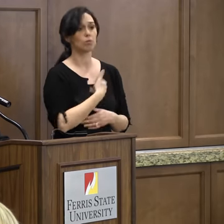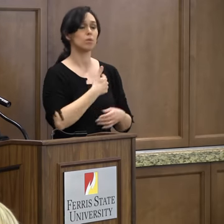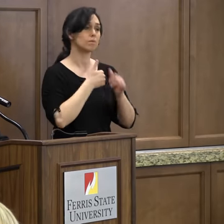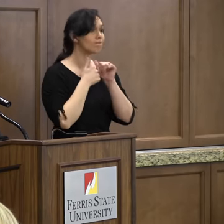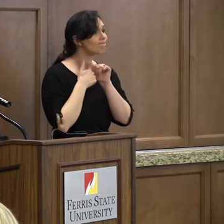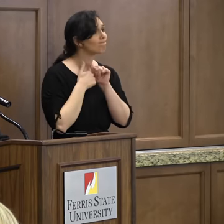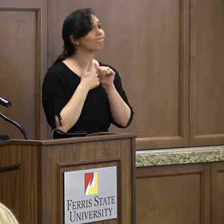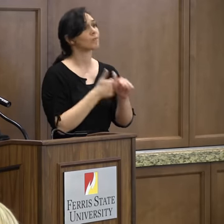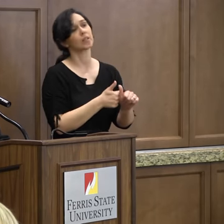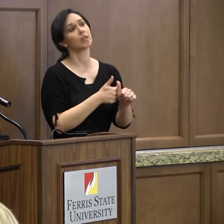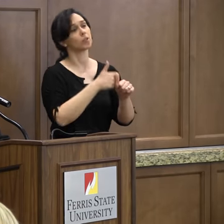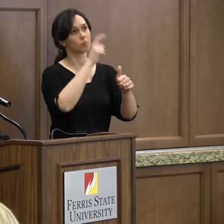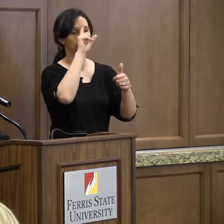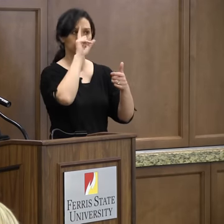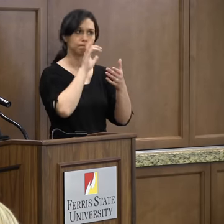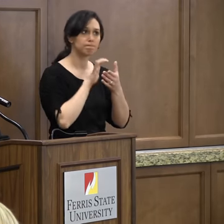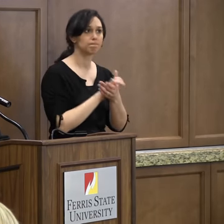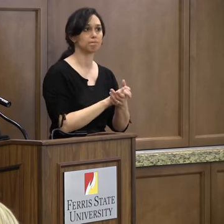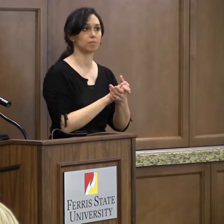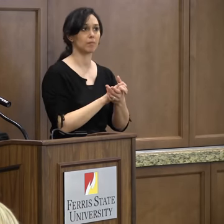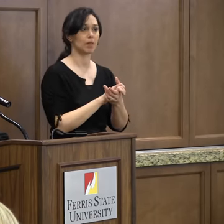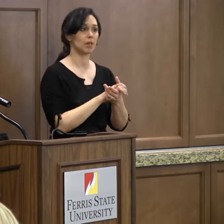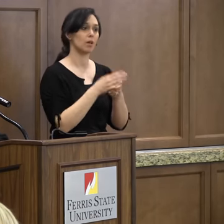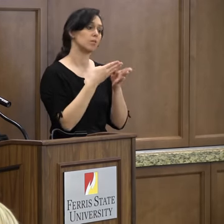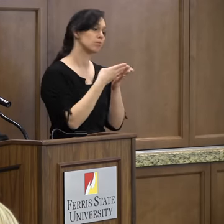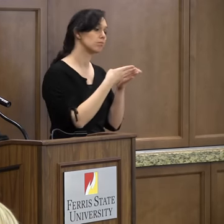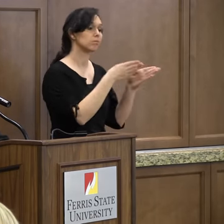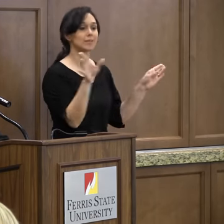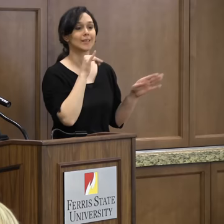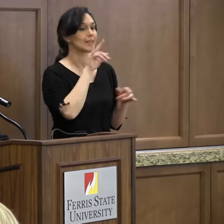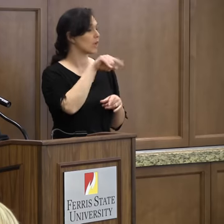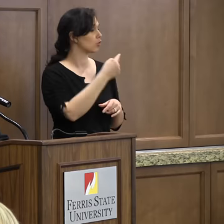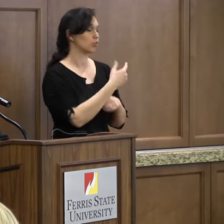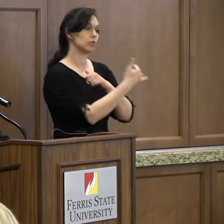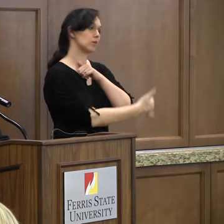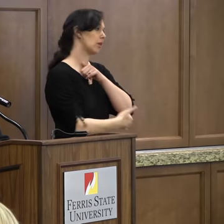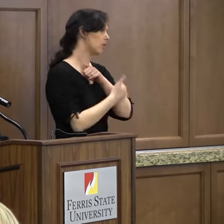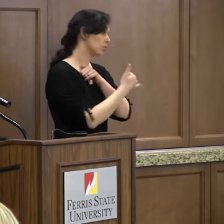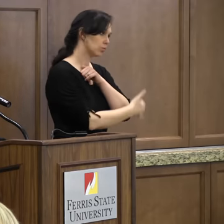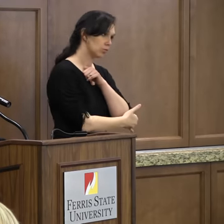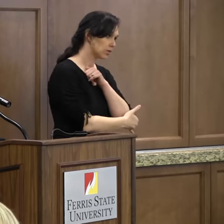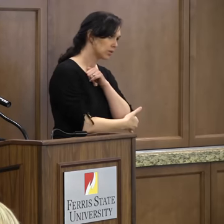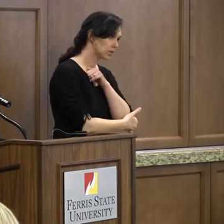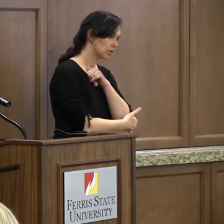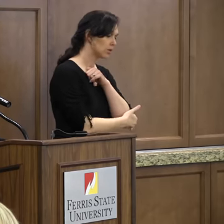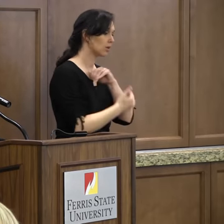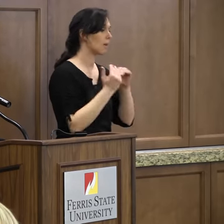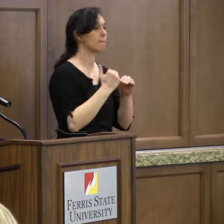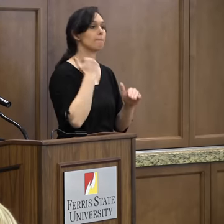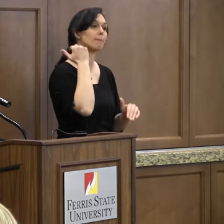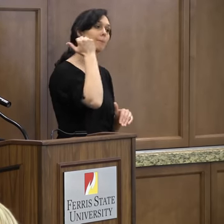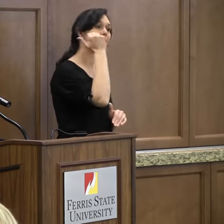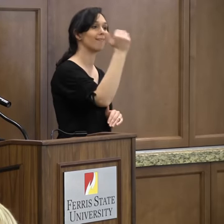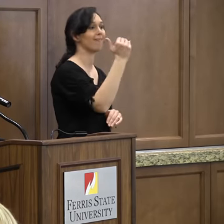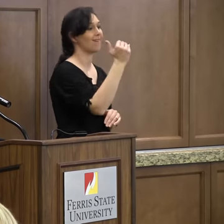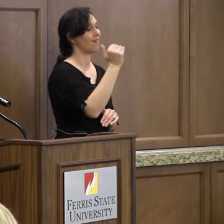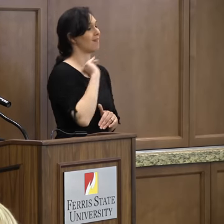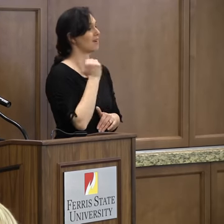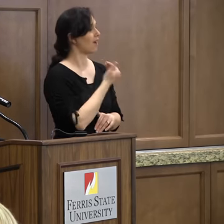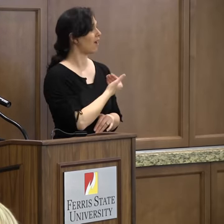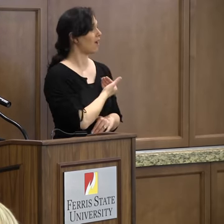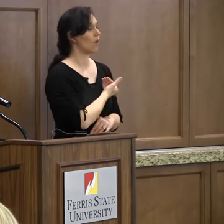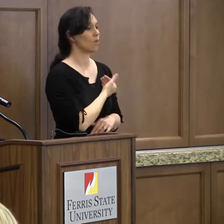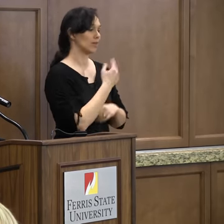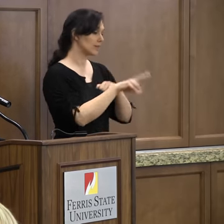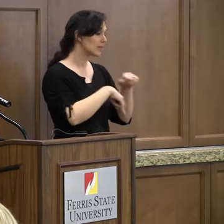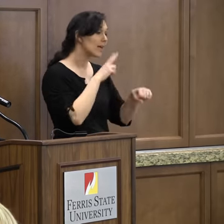and loyalties, which are broader and deeper than nationalism, and which go beyond our nation's self-defined